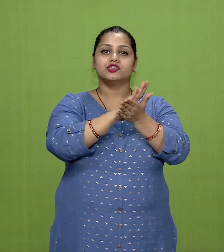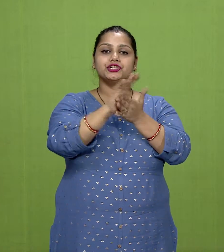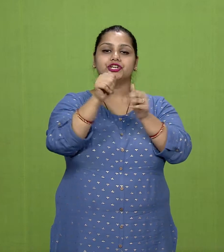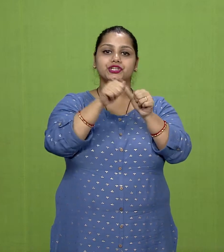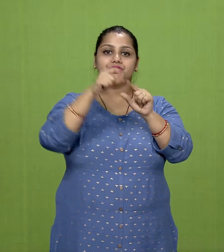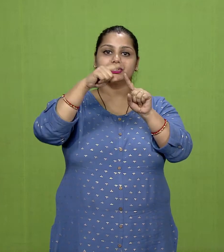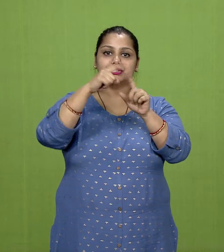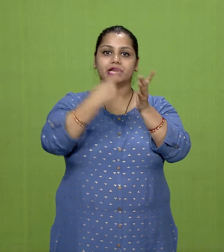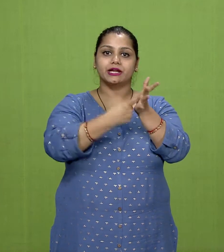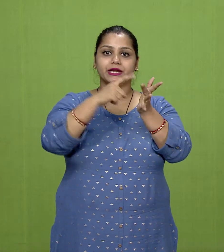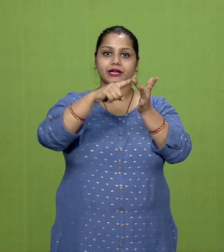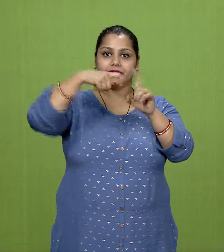Jhatrika